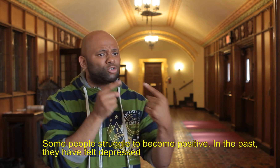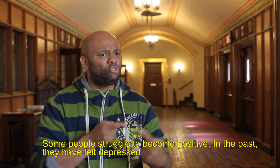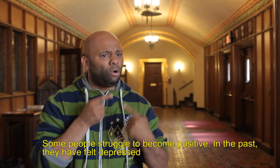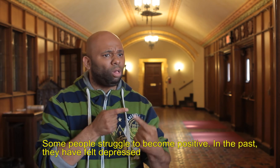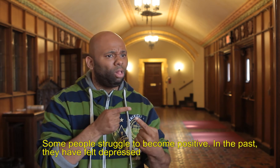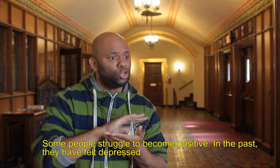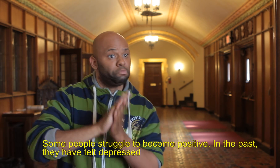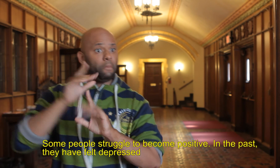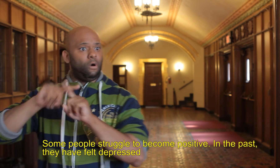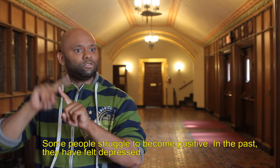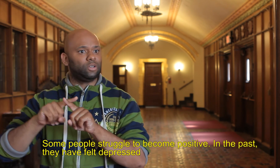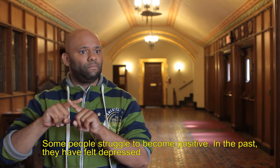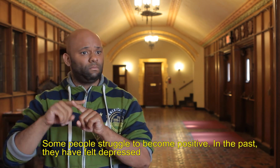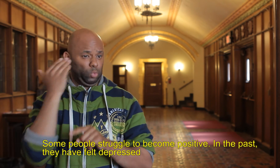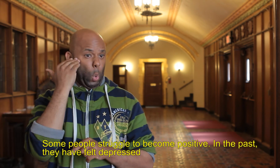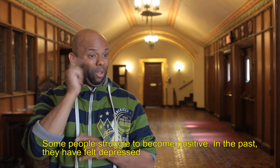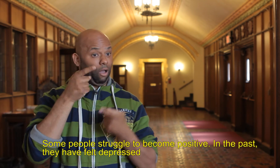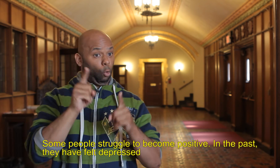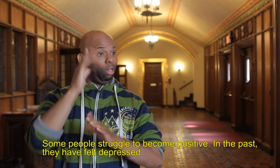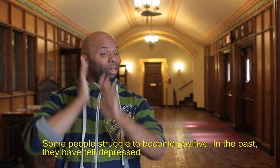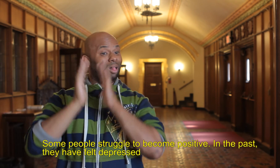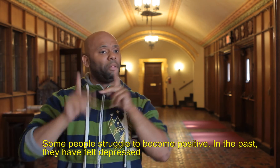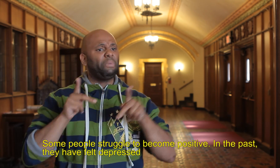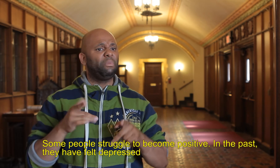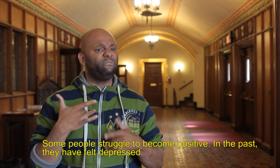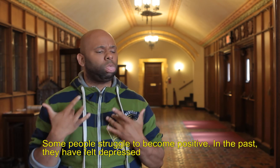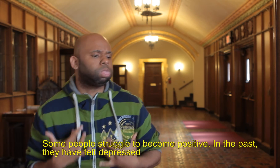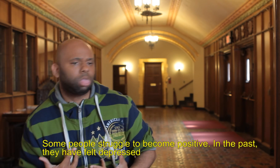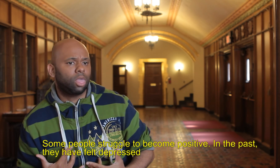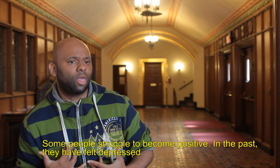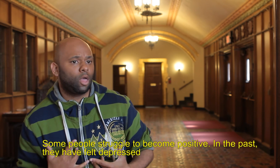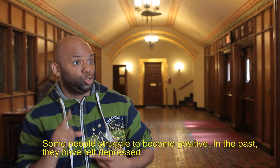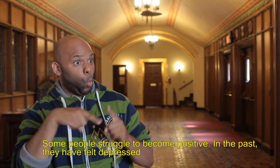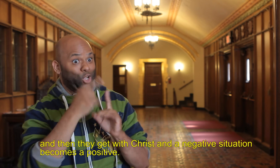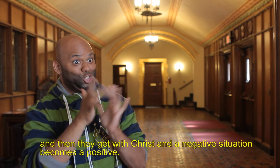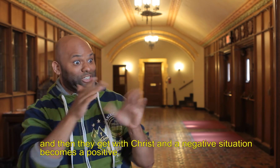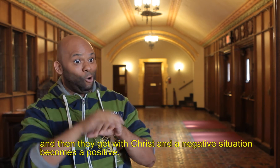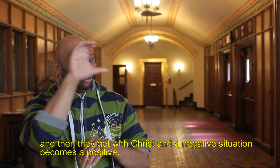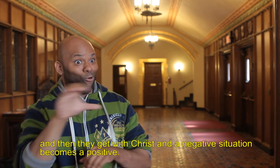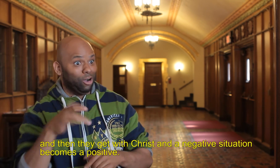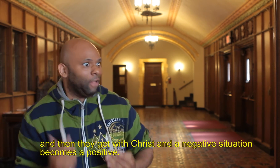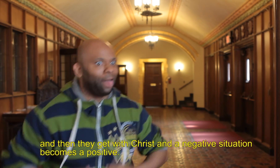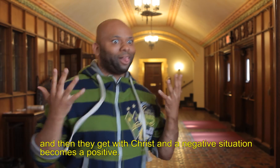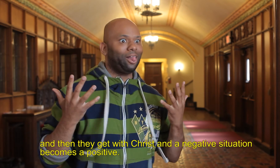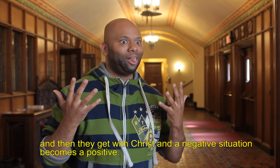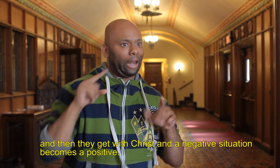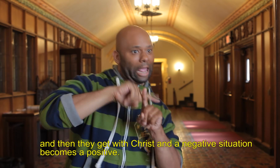And some people struggle to become positive. In the past, they've felt depressed, and then they get with Christ, and a negative